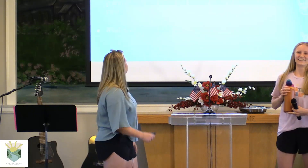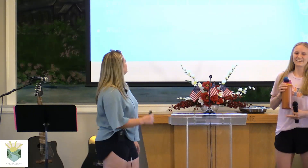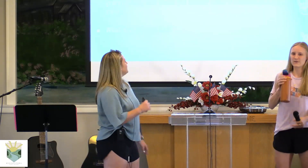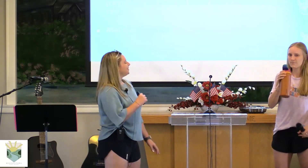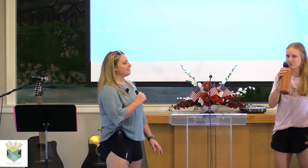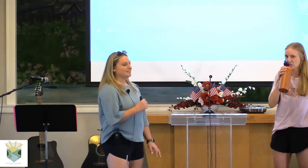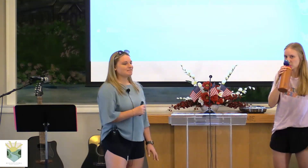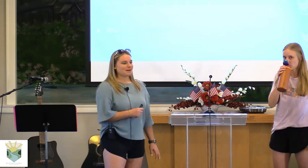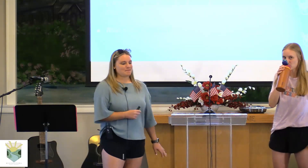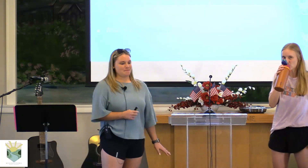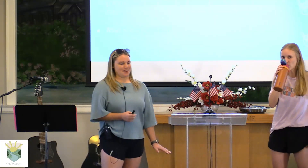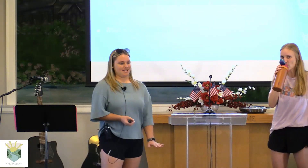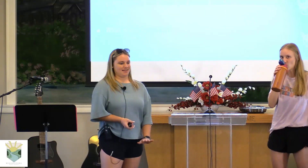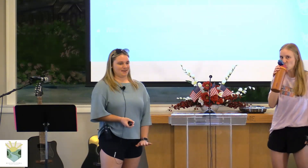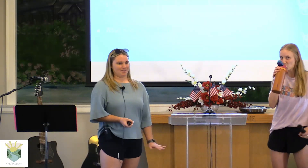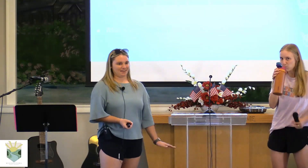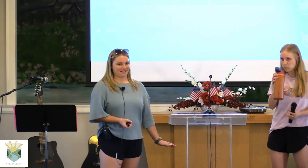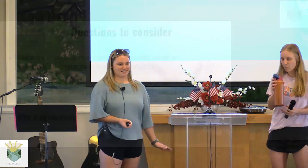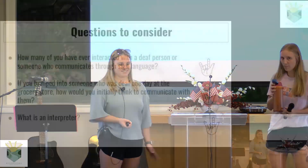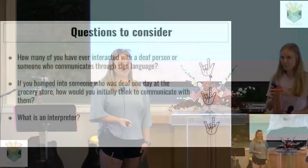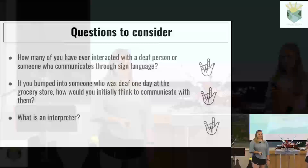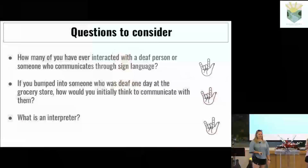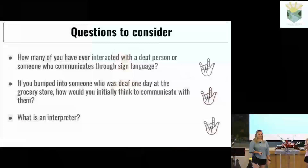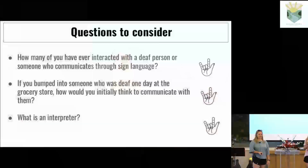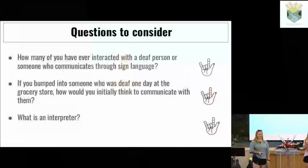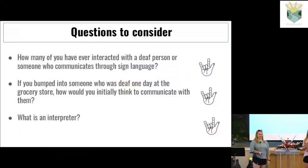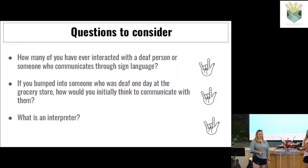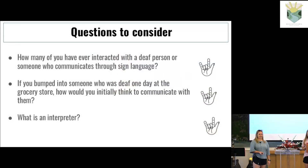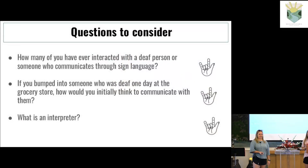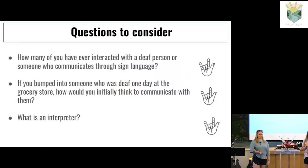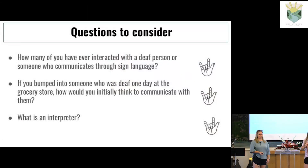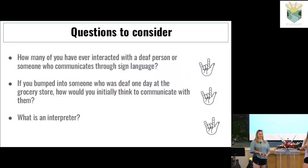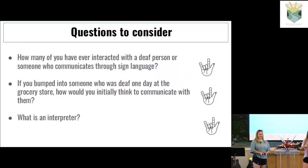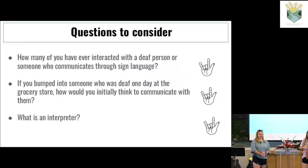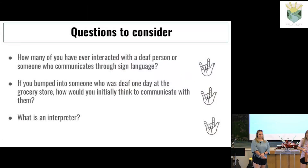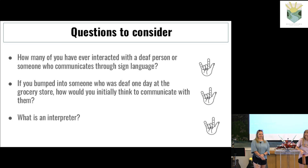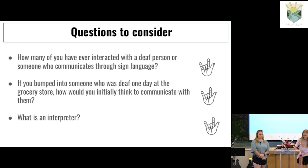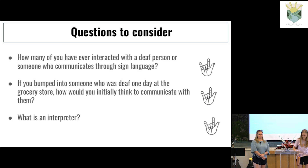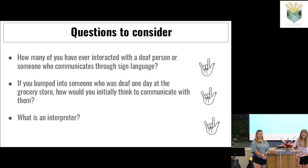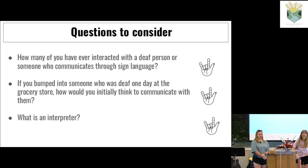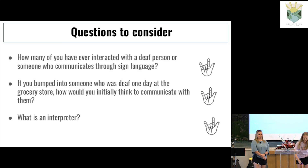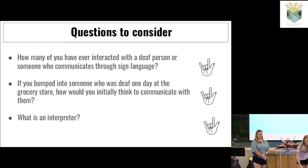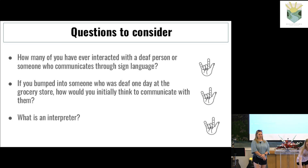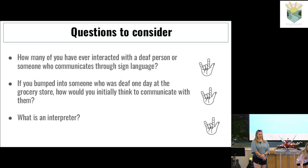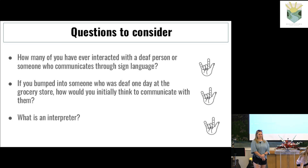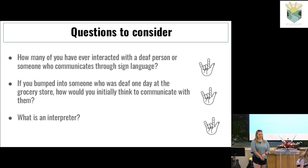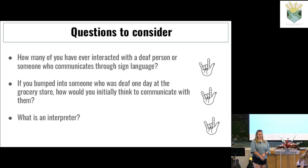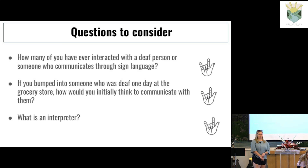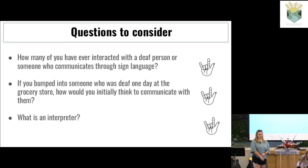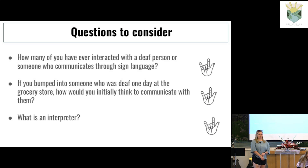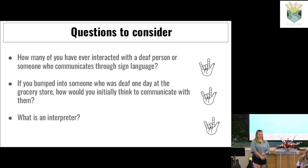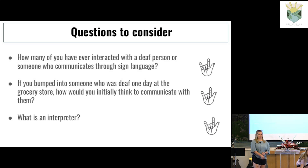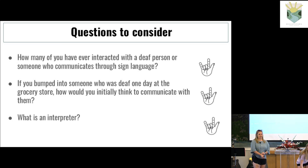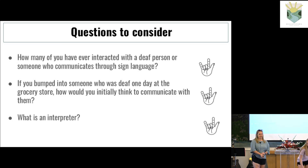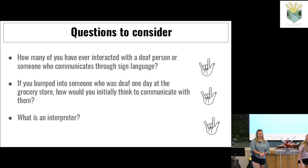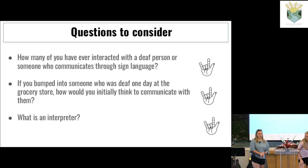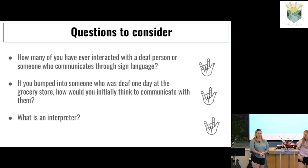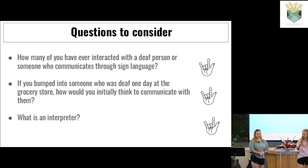So, a little about me and how I got into this. I started at UALR in Little Rock in 2021, planning to